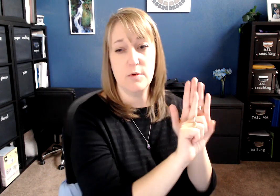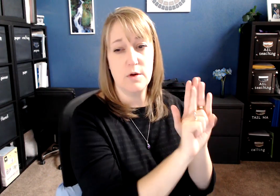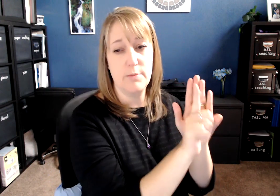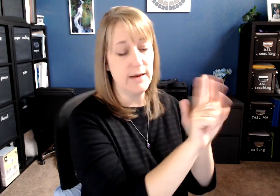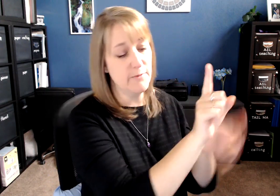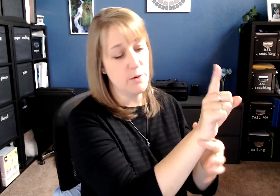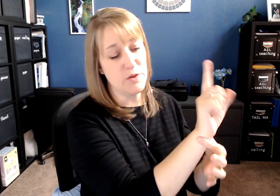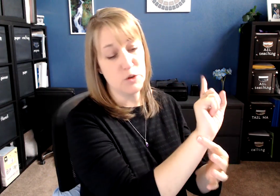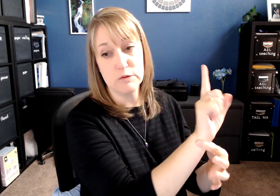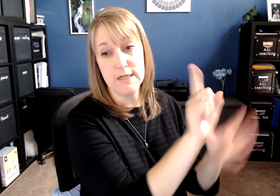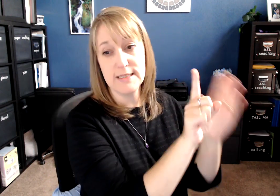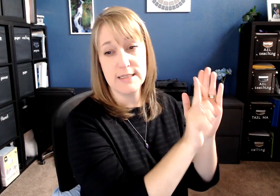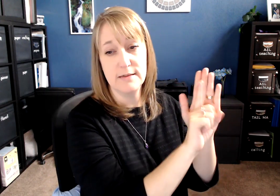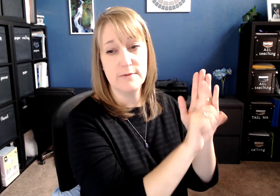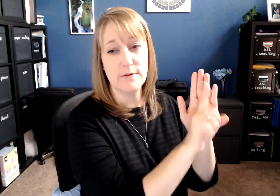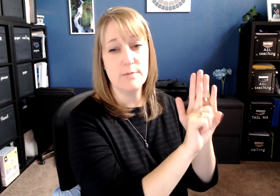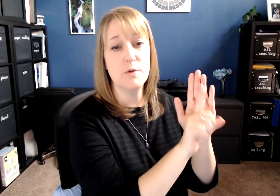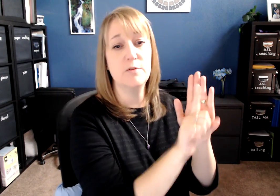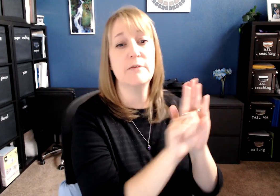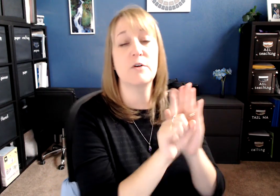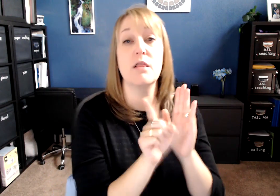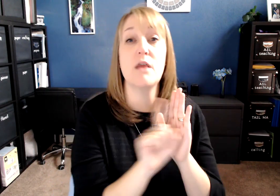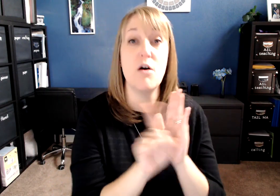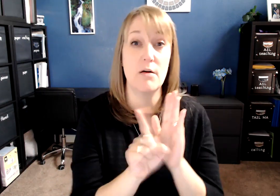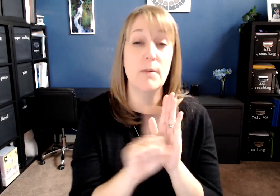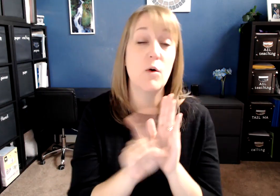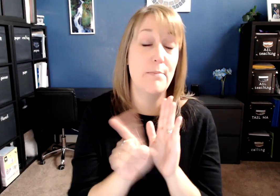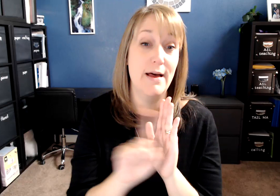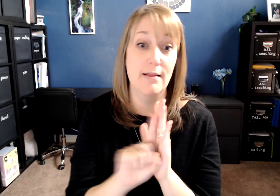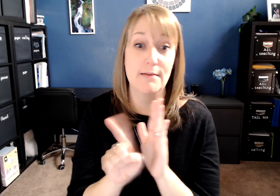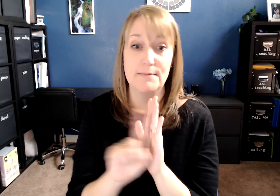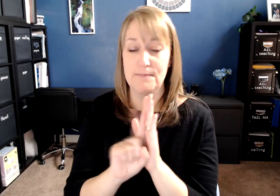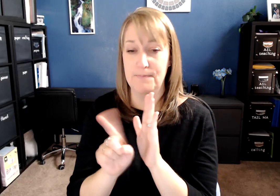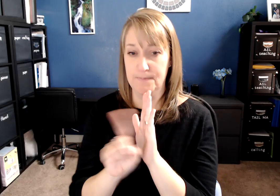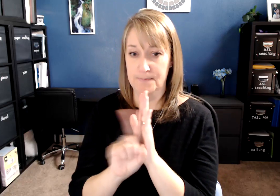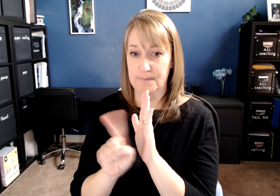go back and forth with your wrist for the movement for alarm or bell.